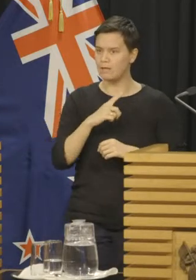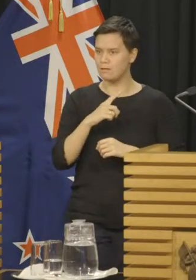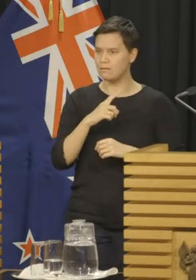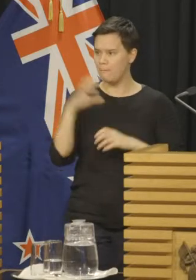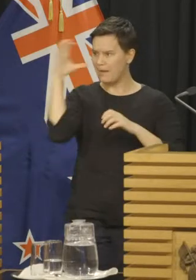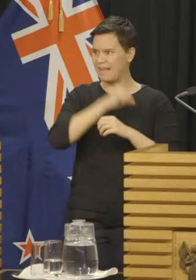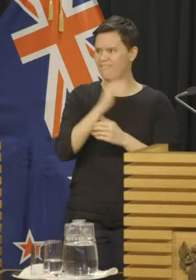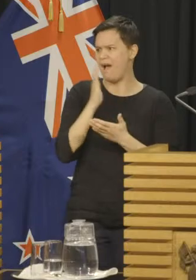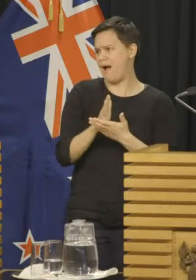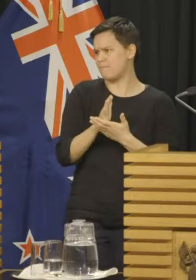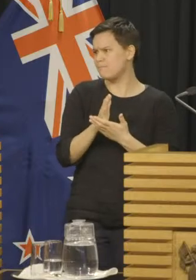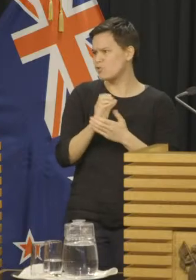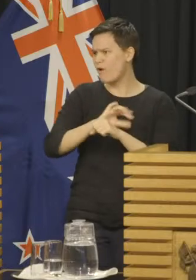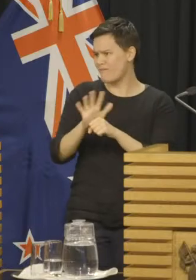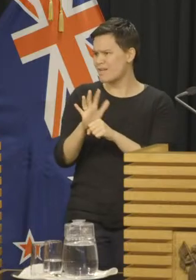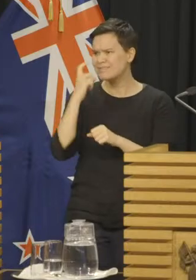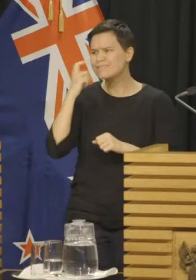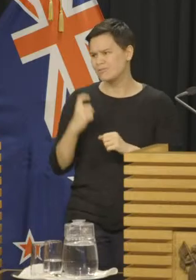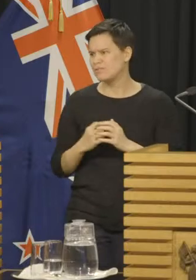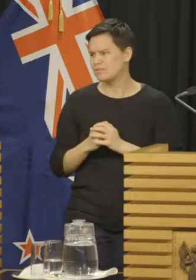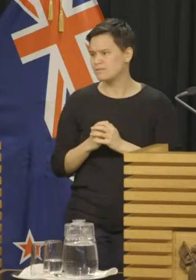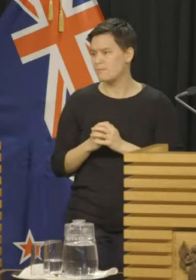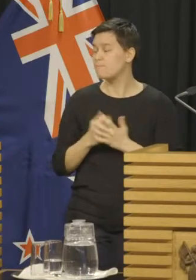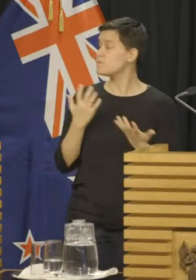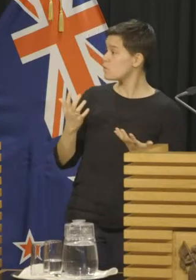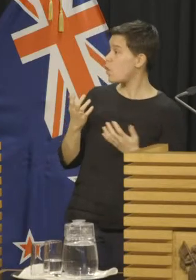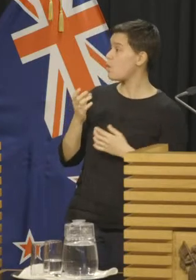people that are seemingly tagging on to this movement?